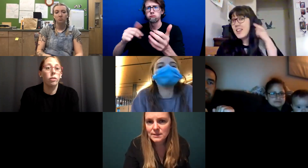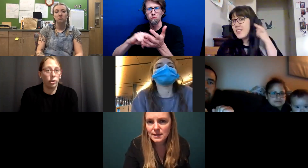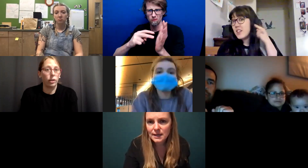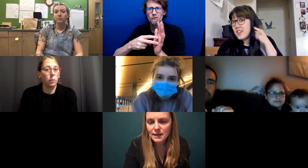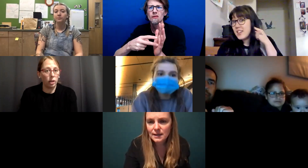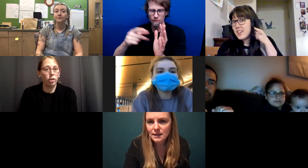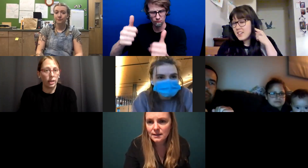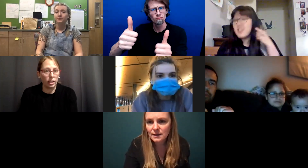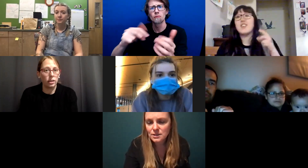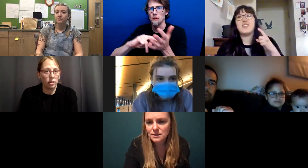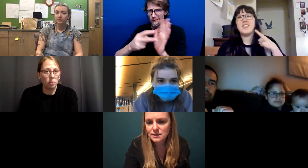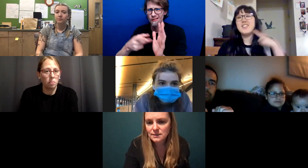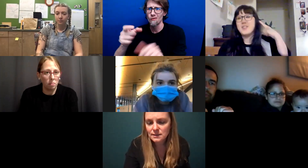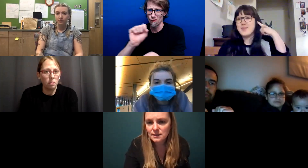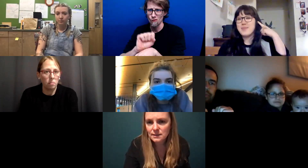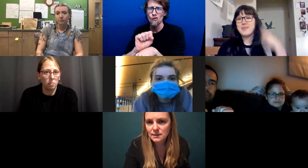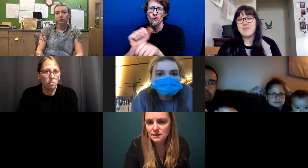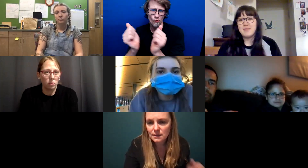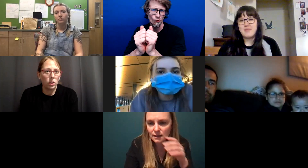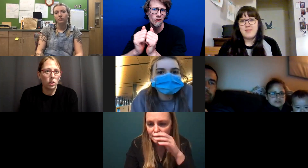Hard of hearing. Okay, great.